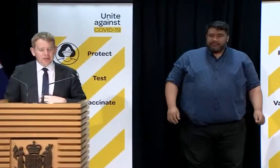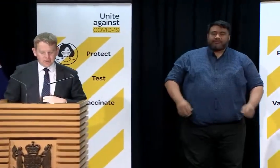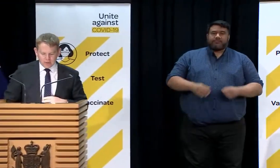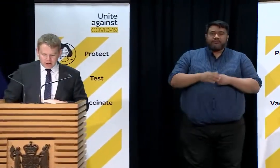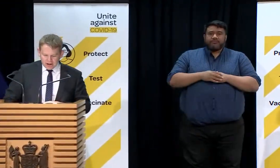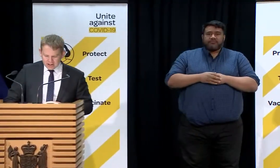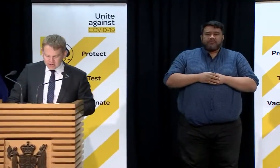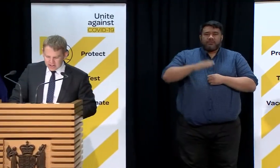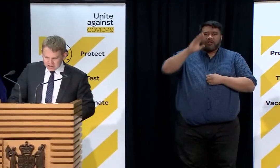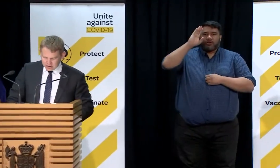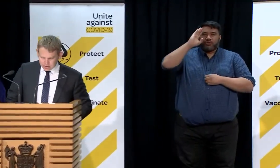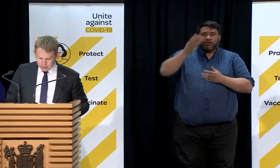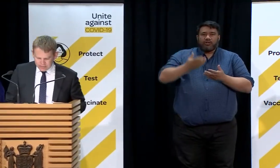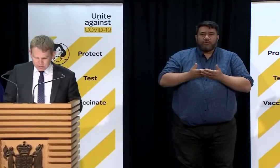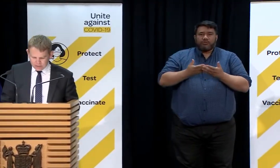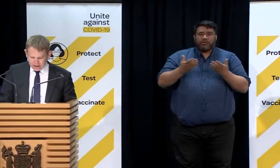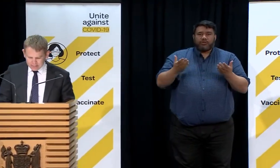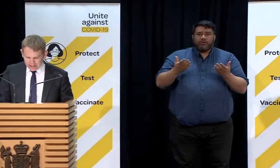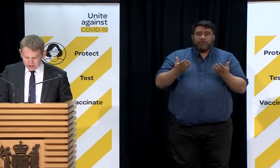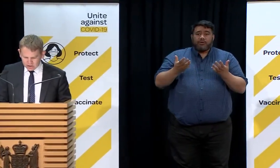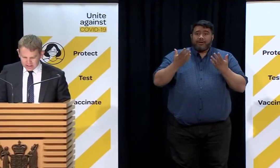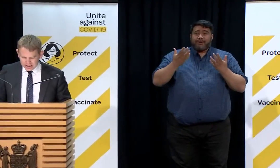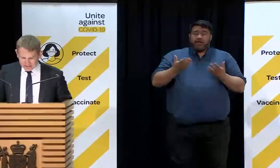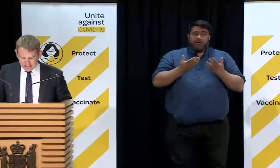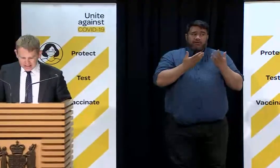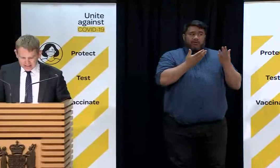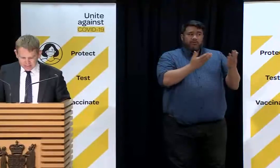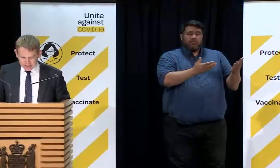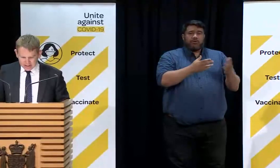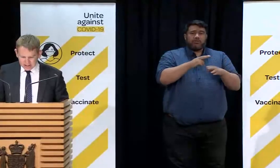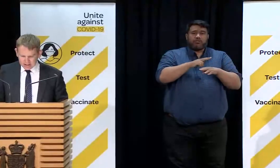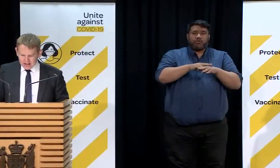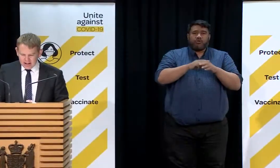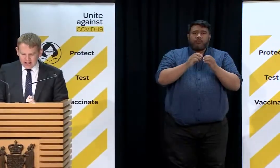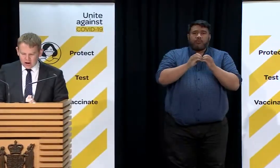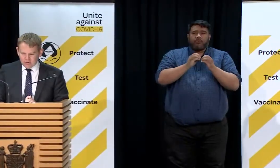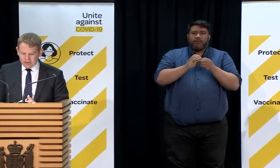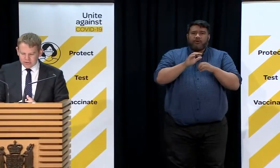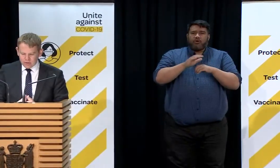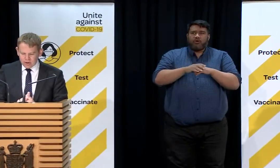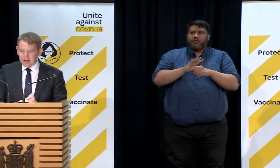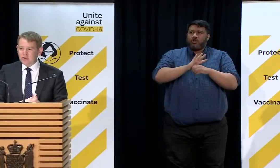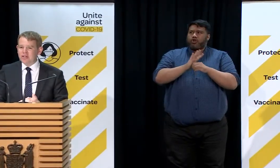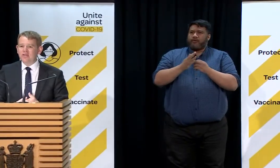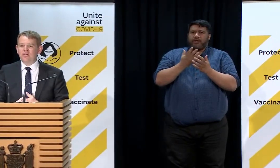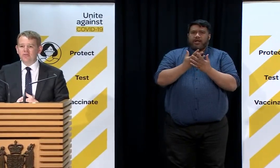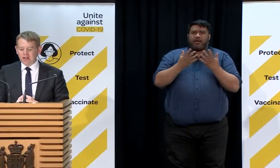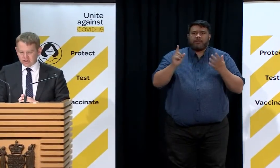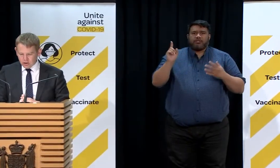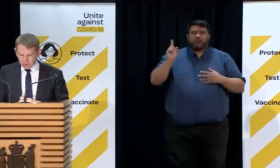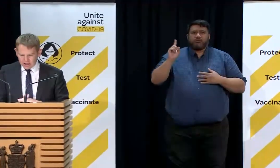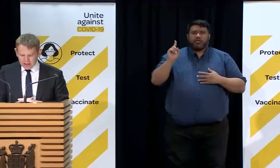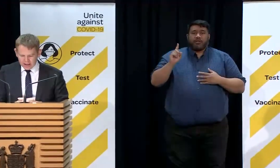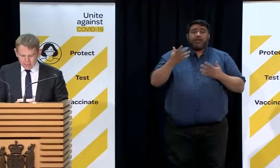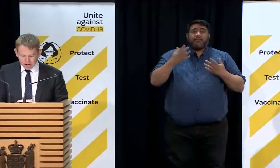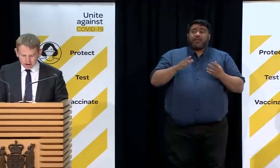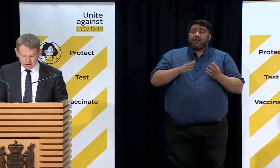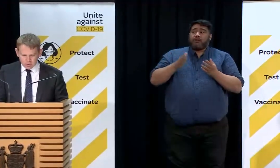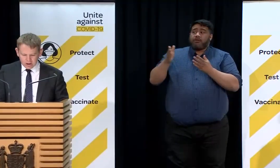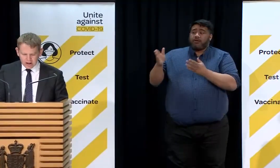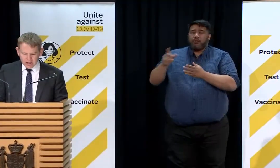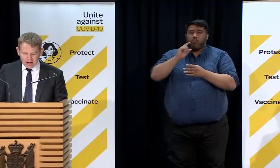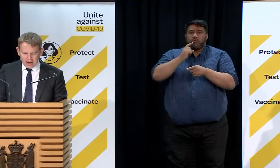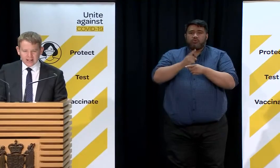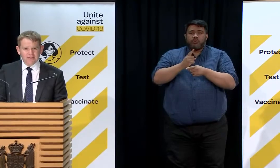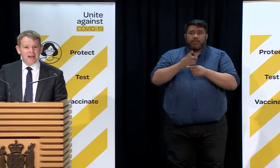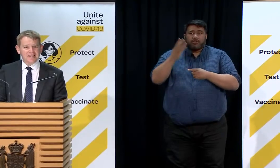Kia ora koutou everyone. I'll hand straight to Dr Bloomfield for an update on the latest case numbers, and then I'll run through a few decisions around schooling,